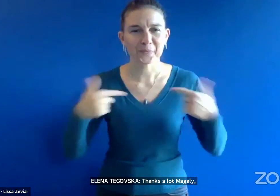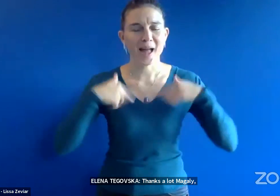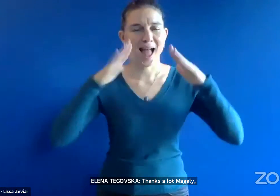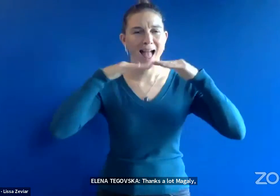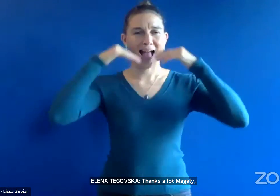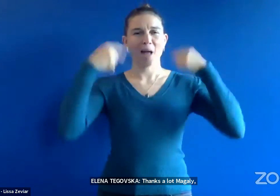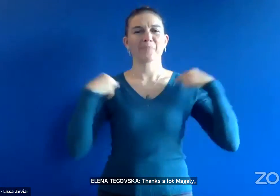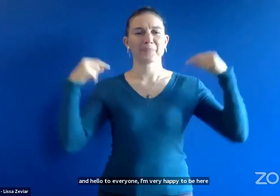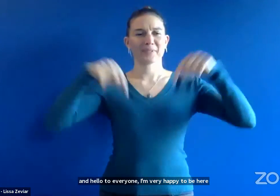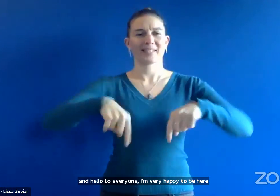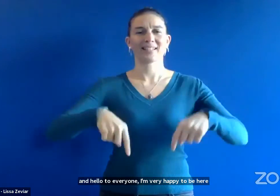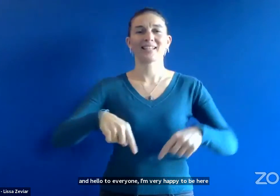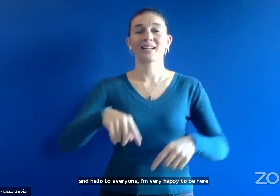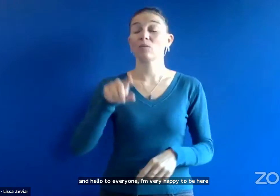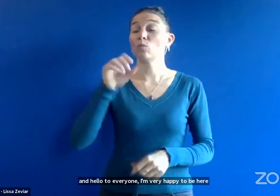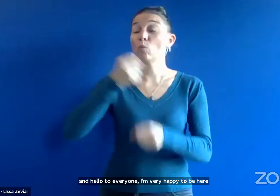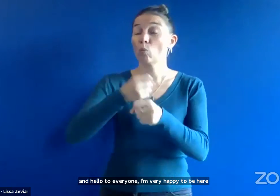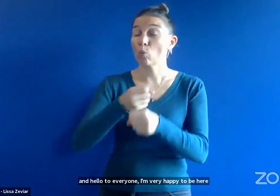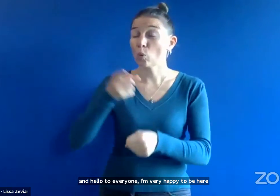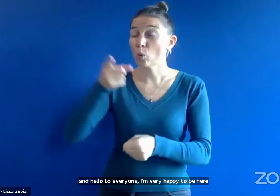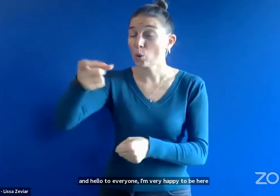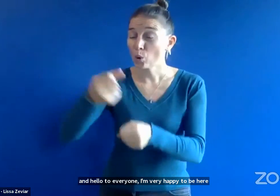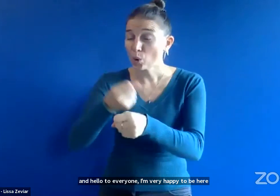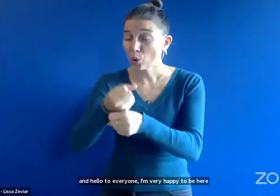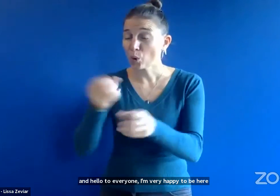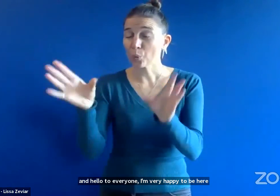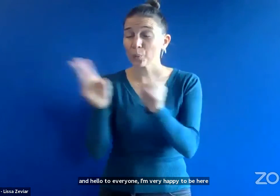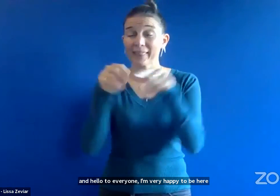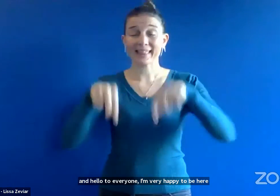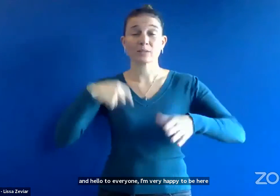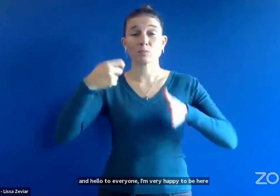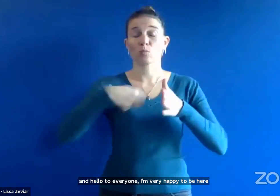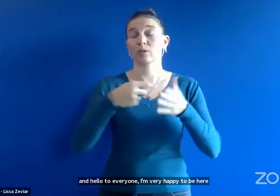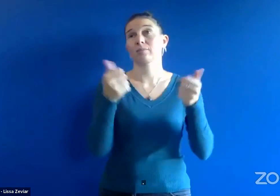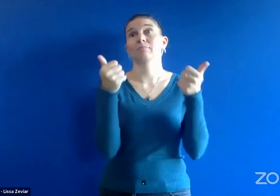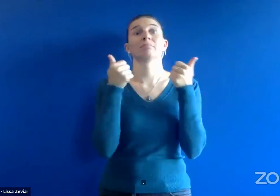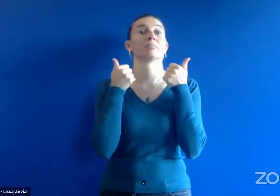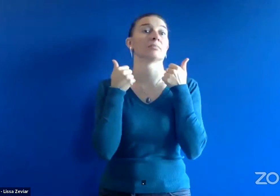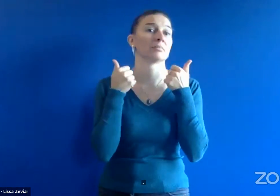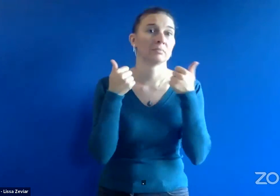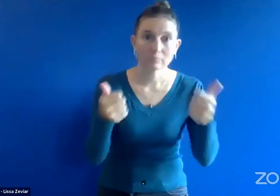you are doing with your partners in the framework of this project is just amazing.